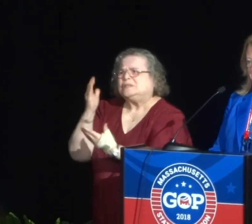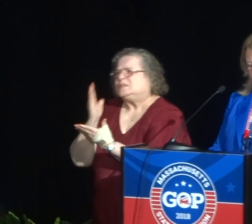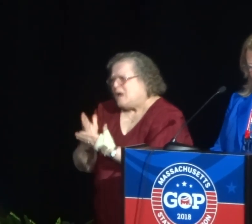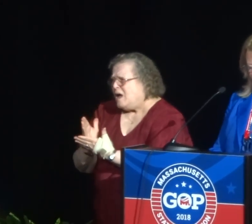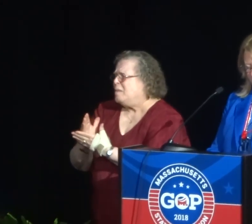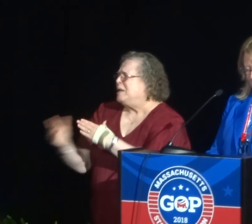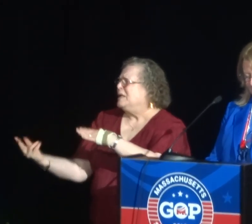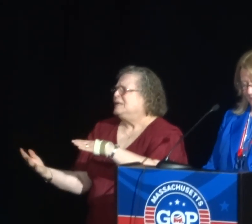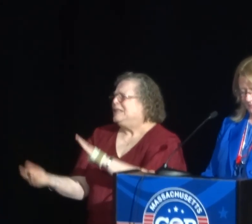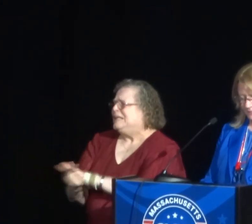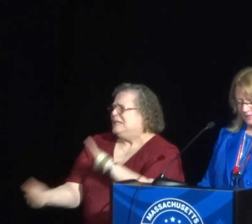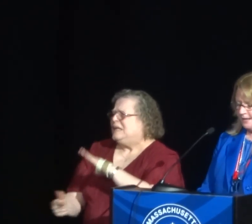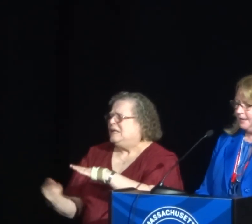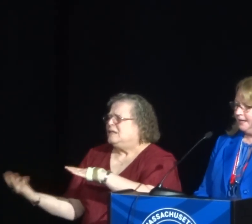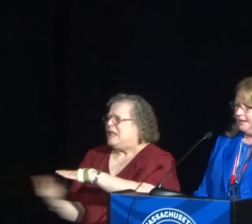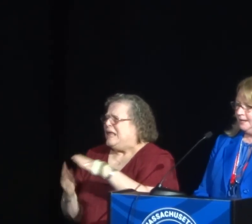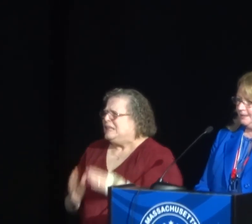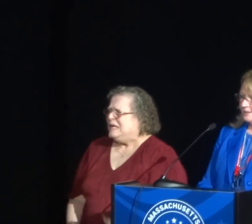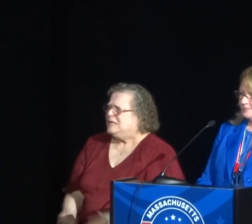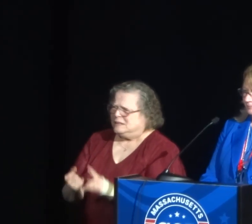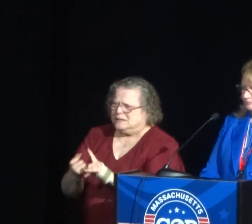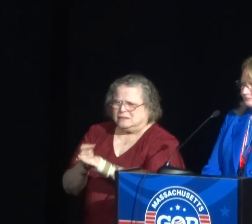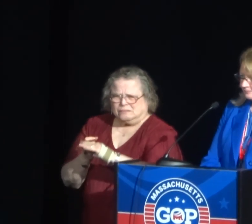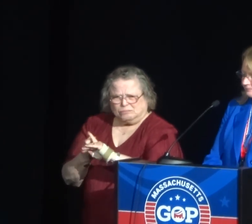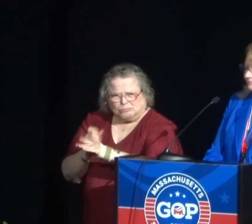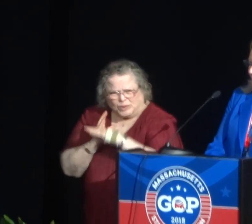to obtain driver's licenses.